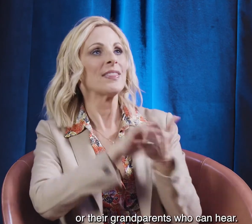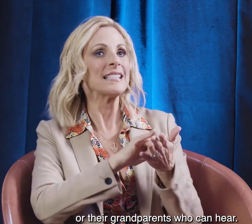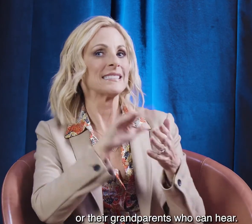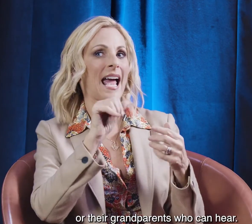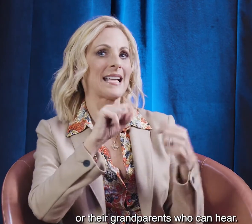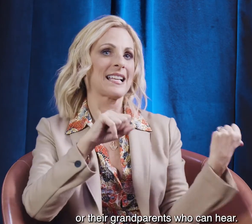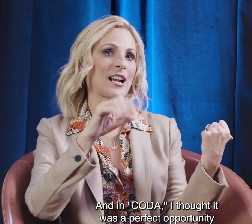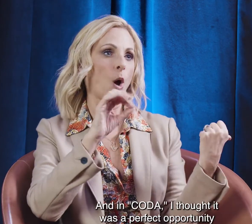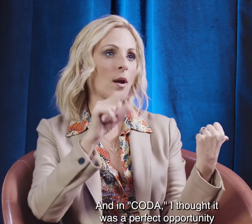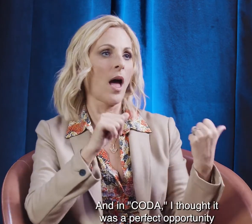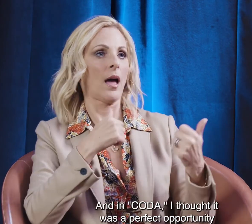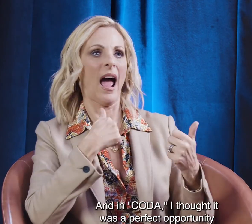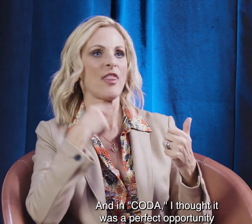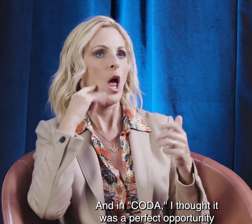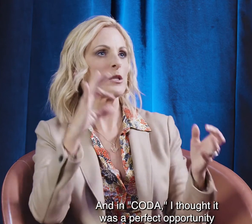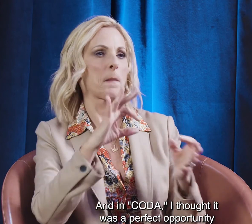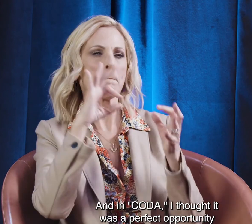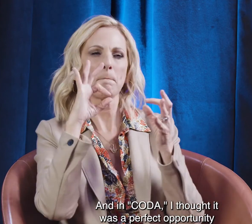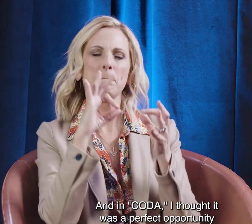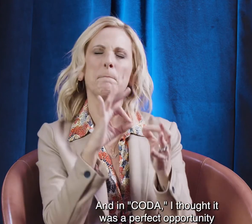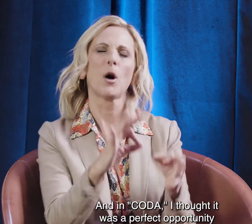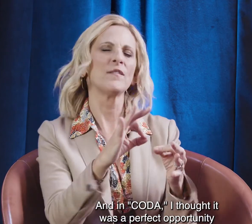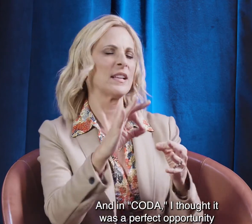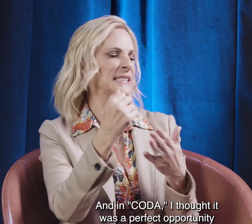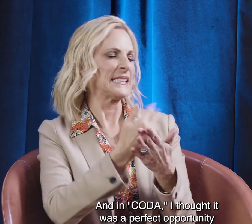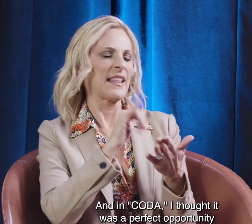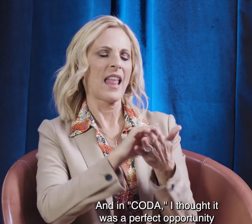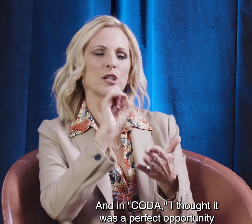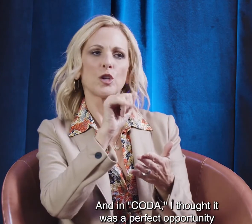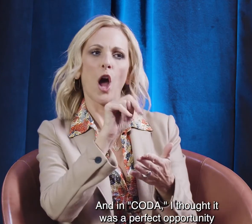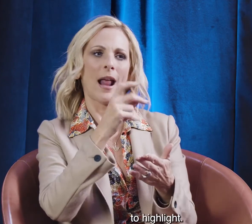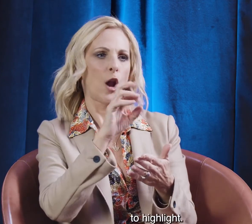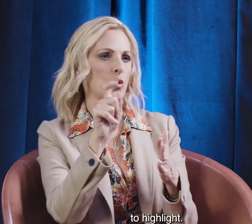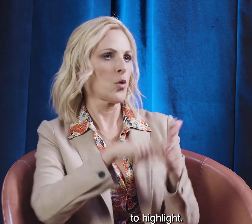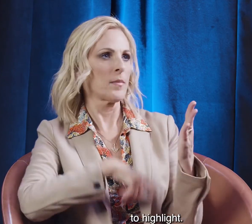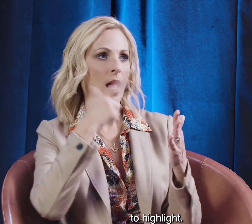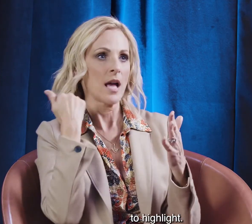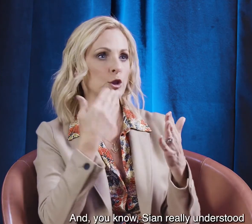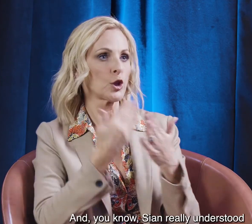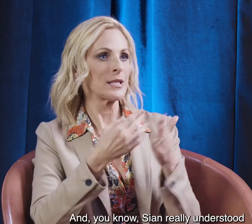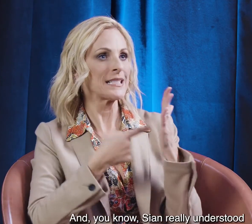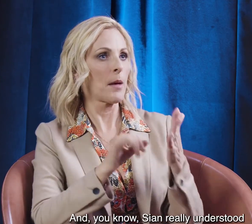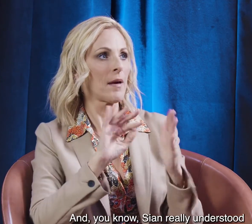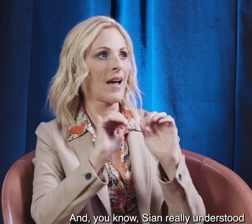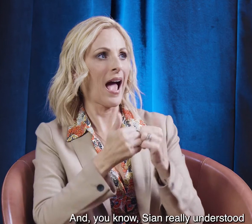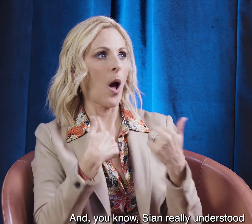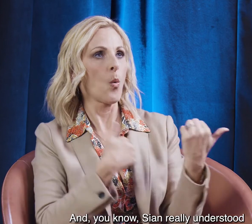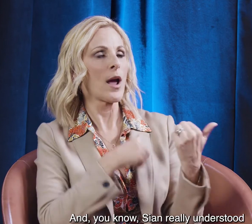can hear. And in CODA, I thought it was a perfect opportunity to highlight. And, you know, Sean really understood